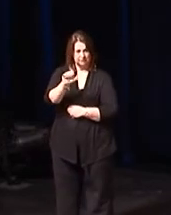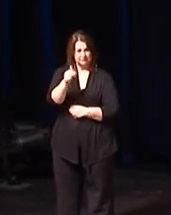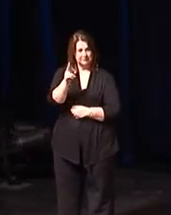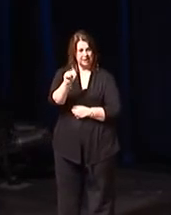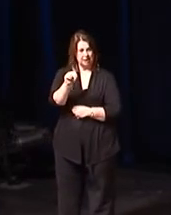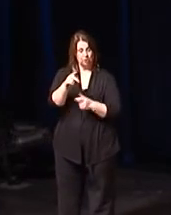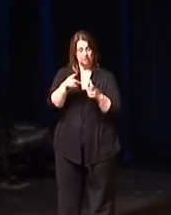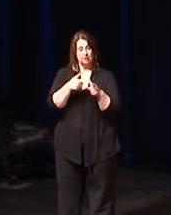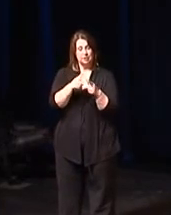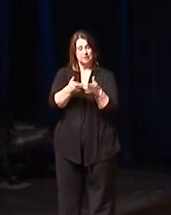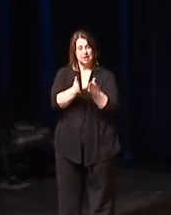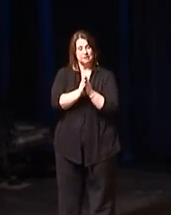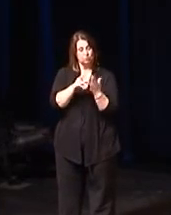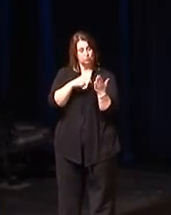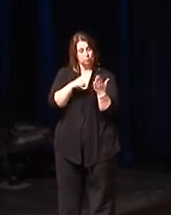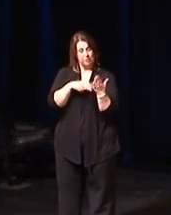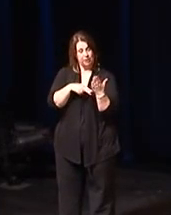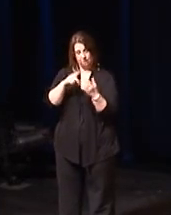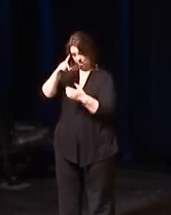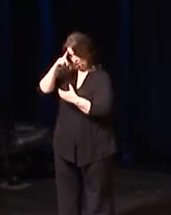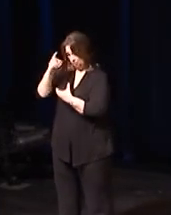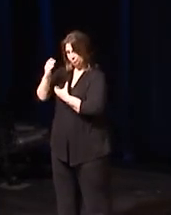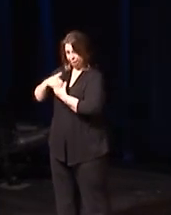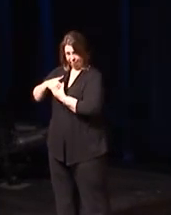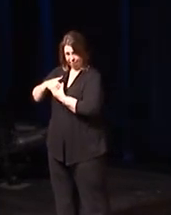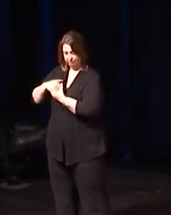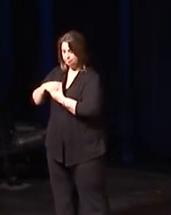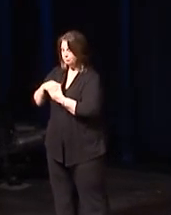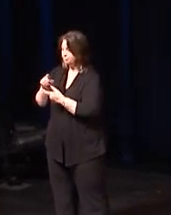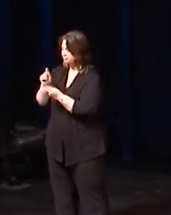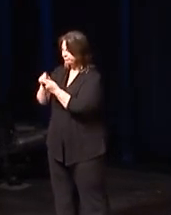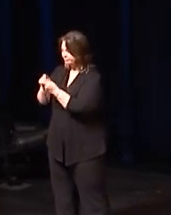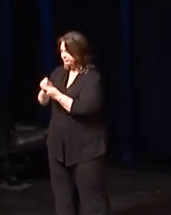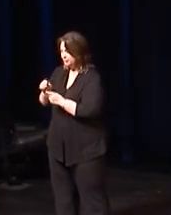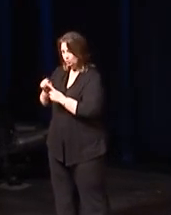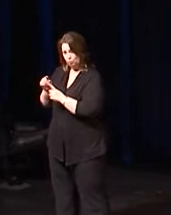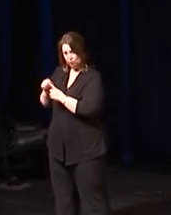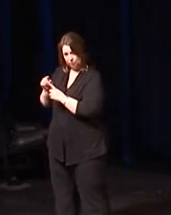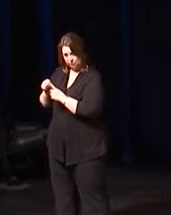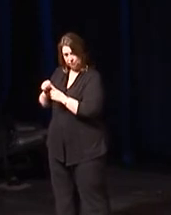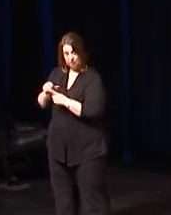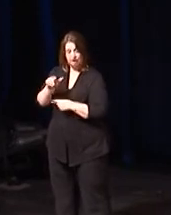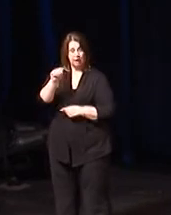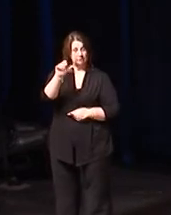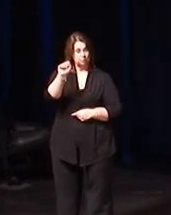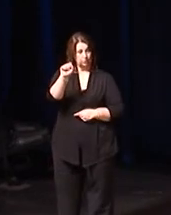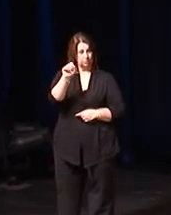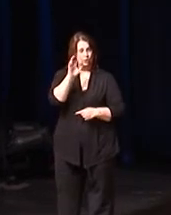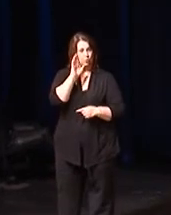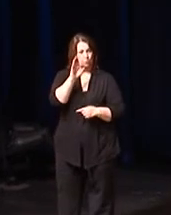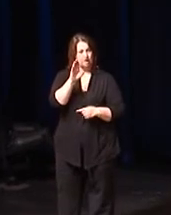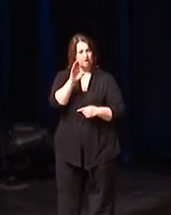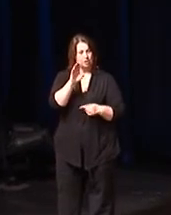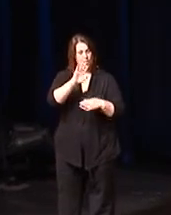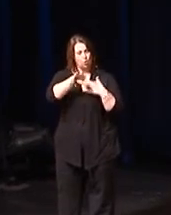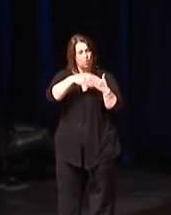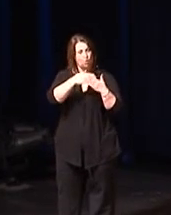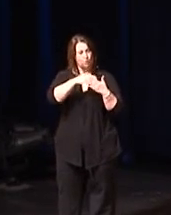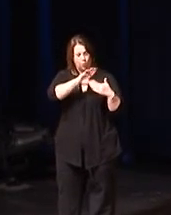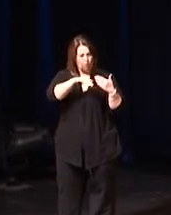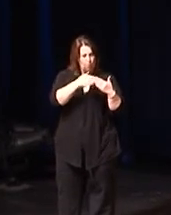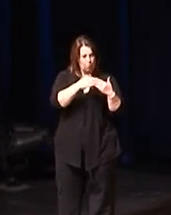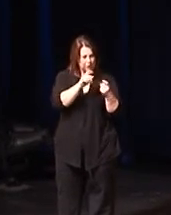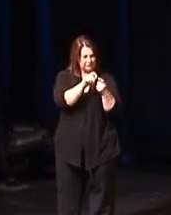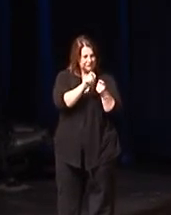of a book, and the autistic brain just gets the detail of the words. The Asperger brain gets both the syntax, the overall whole, and the